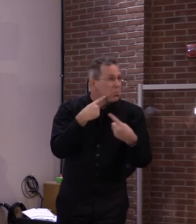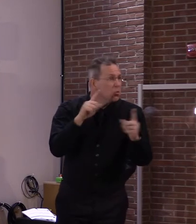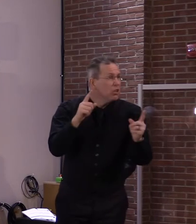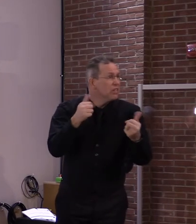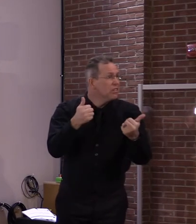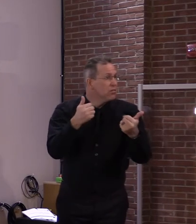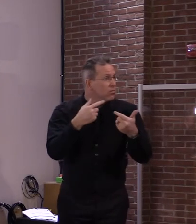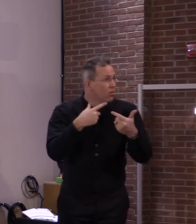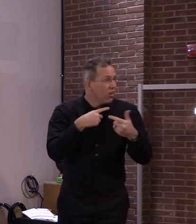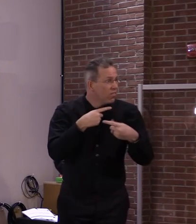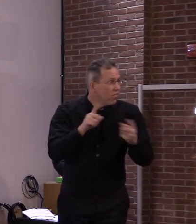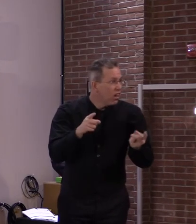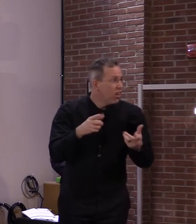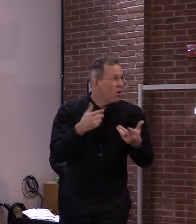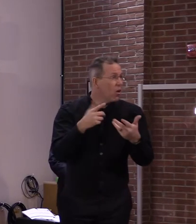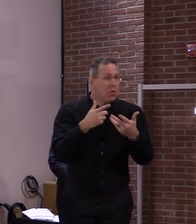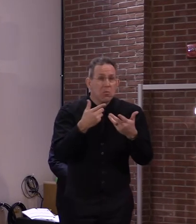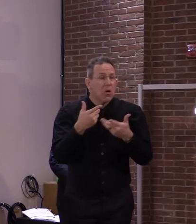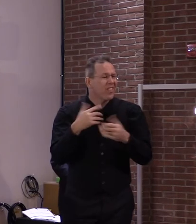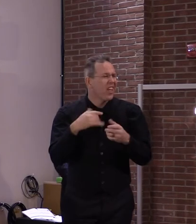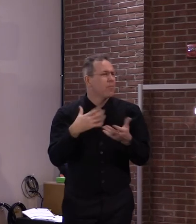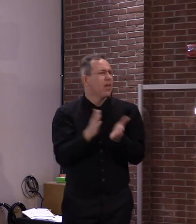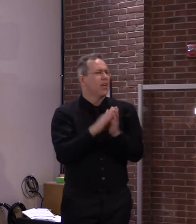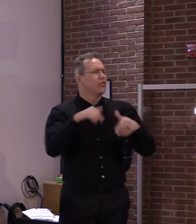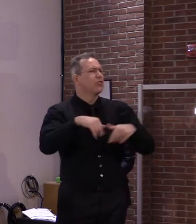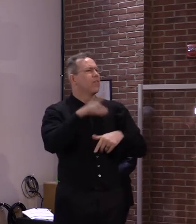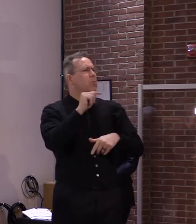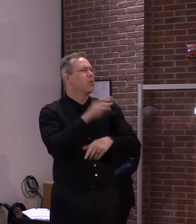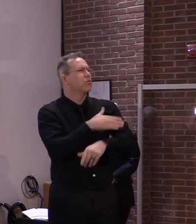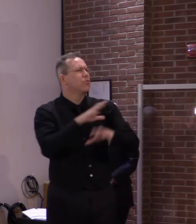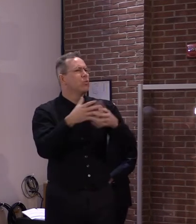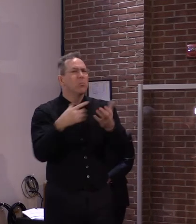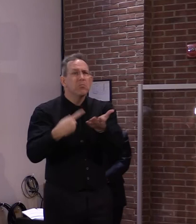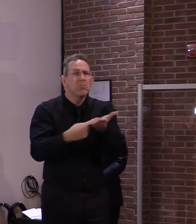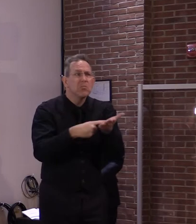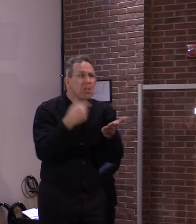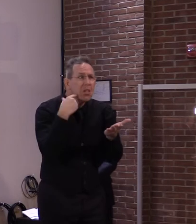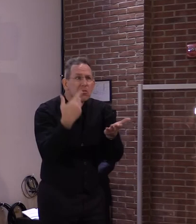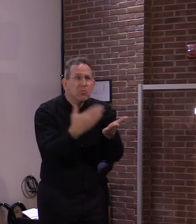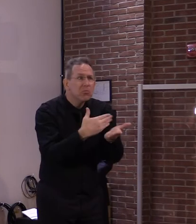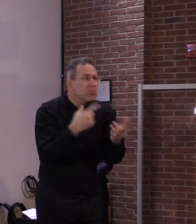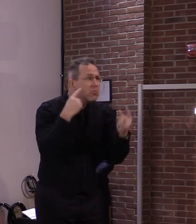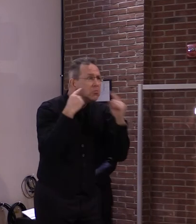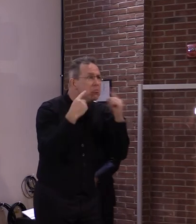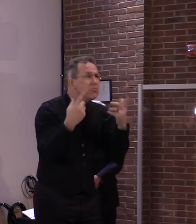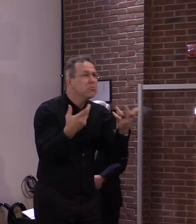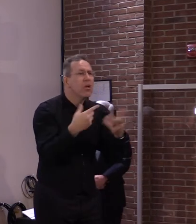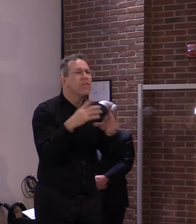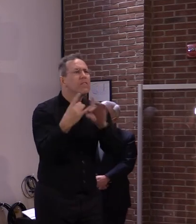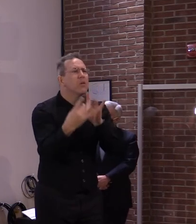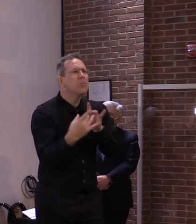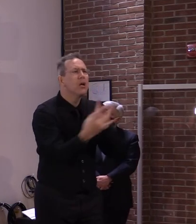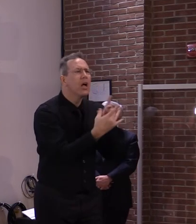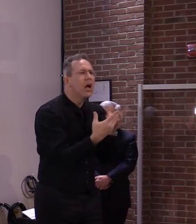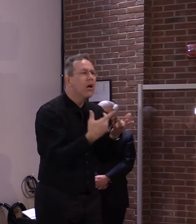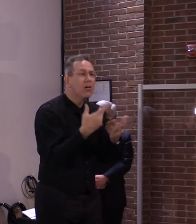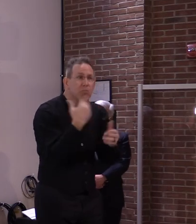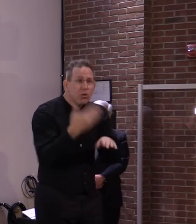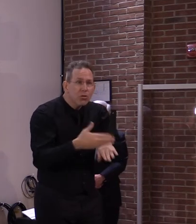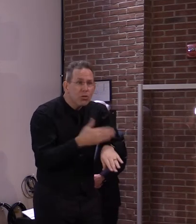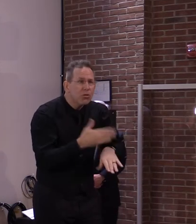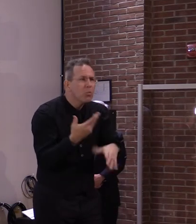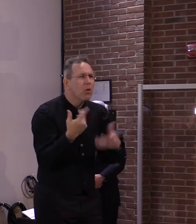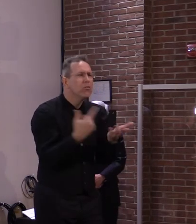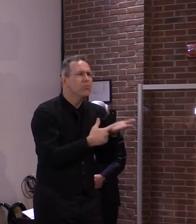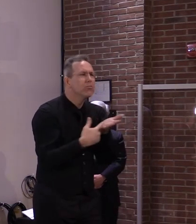inventory if you will of the other music guidance in new england and to a certain extent nationally and they have done that actually they shared it with